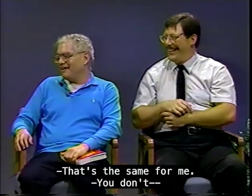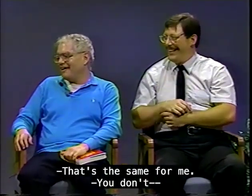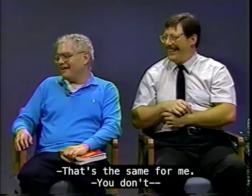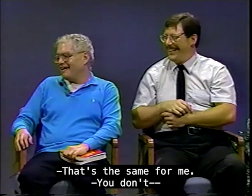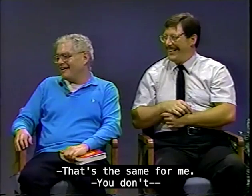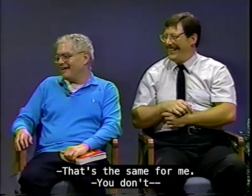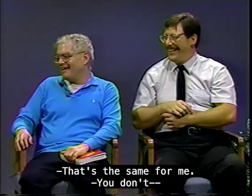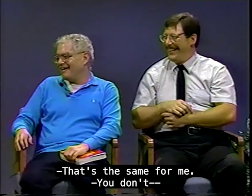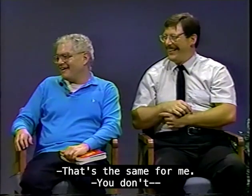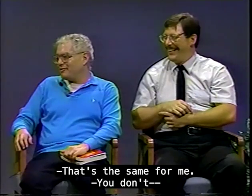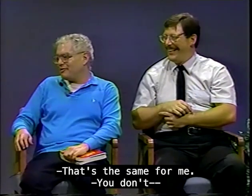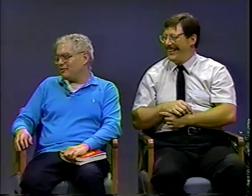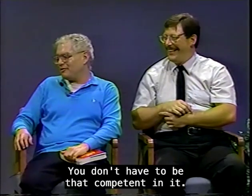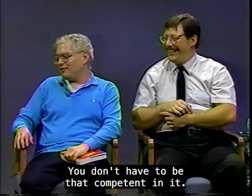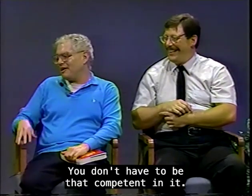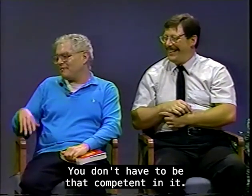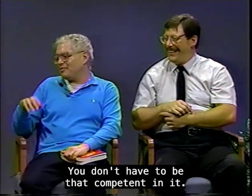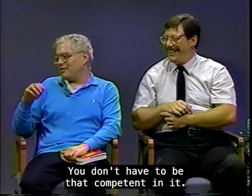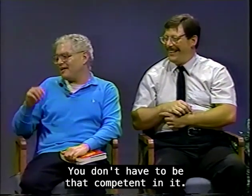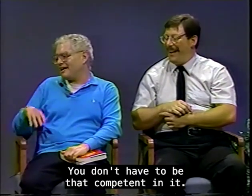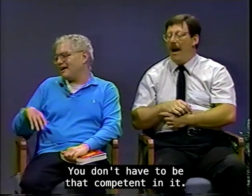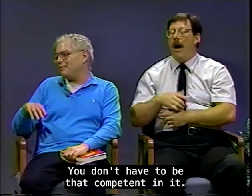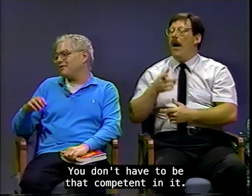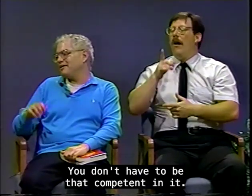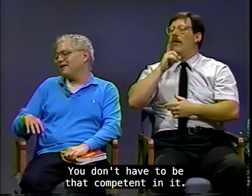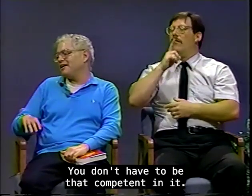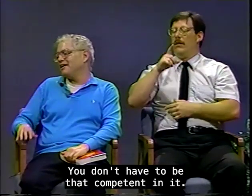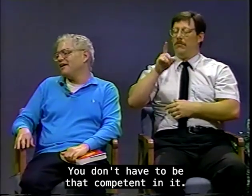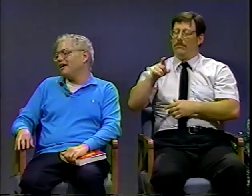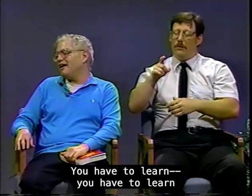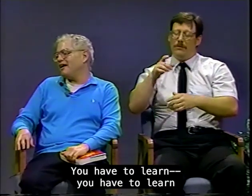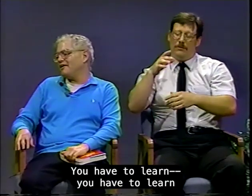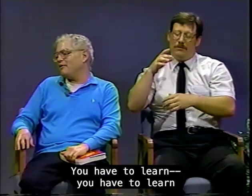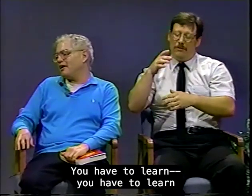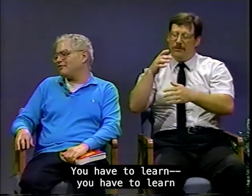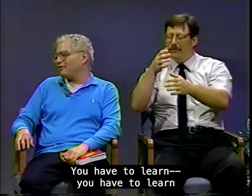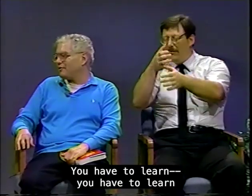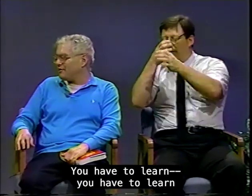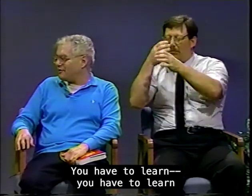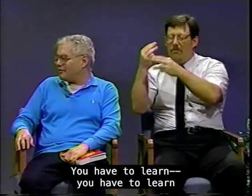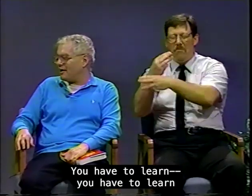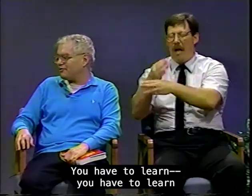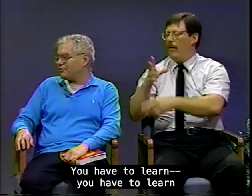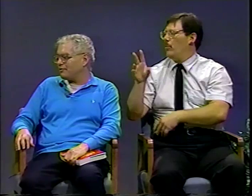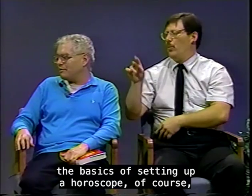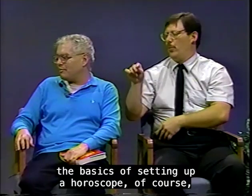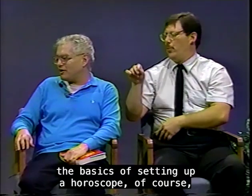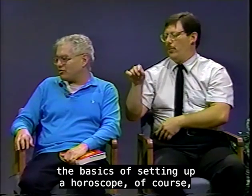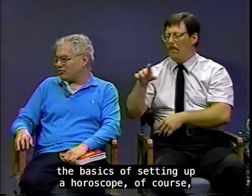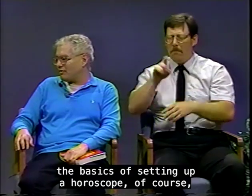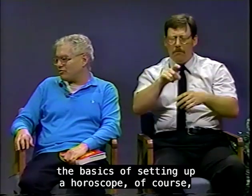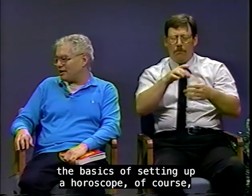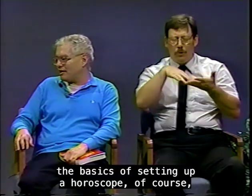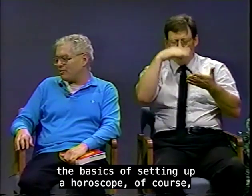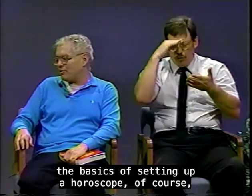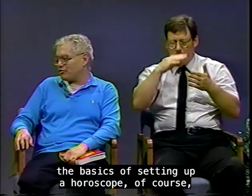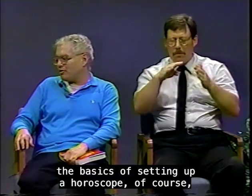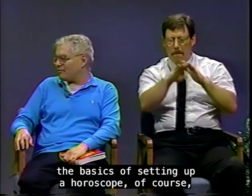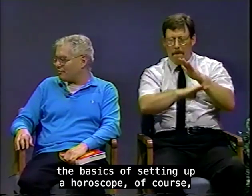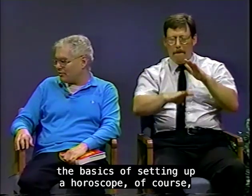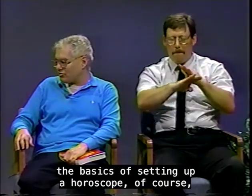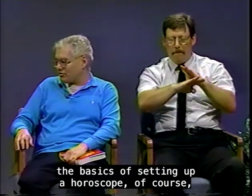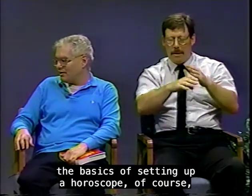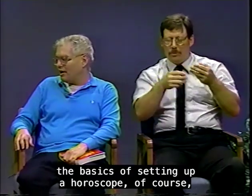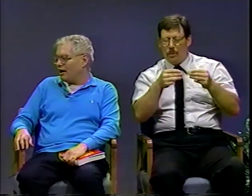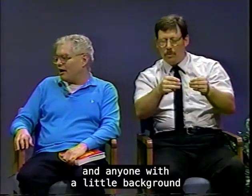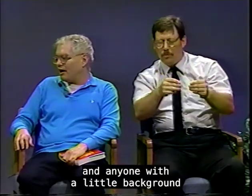That's the same for me. you don't have to be that competent in it. You have to learn the basics of setting up a horoscope,